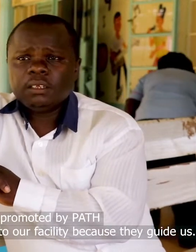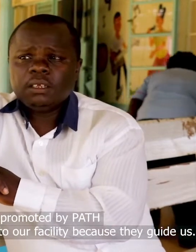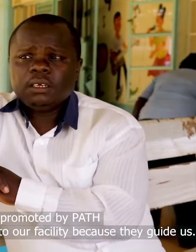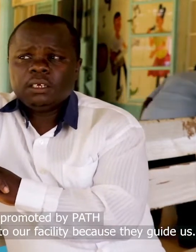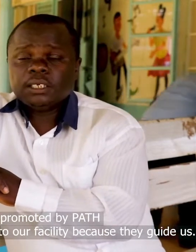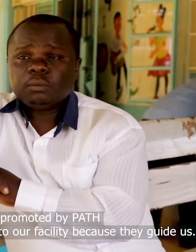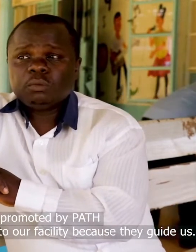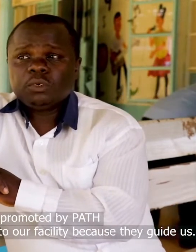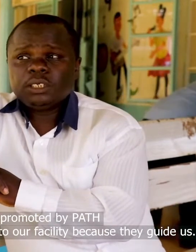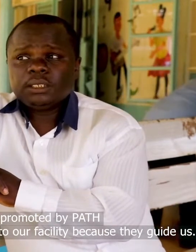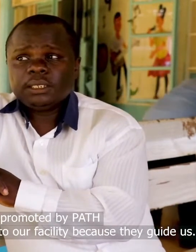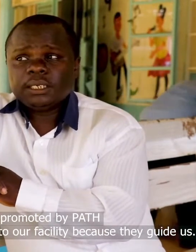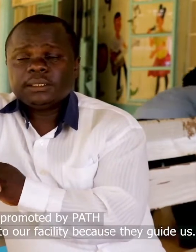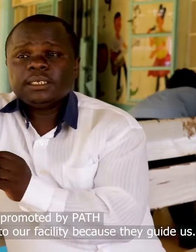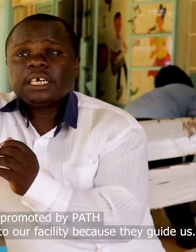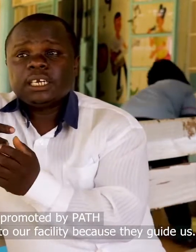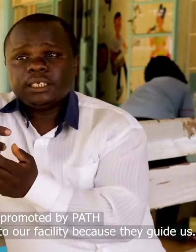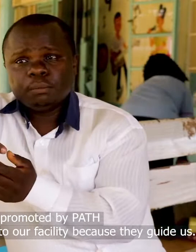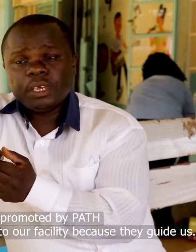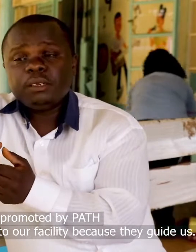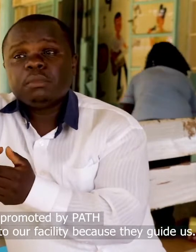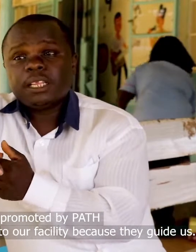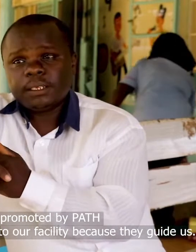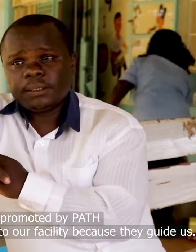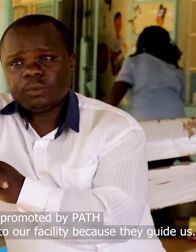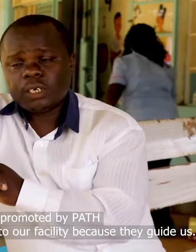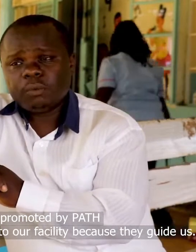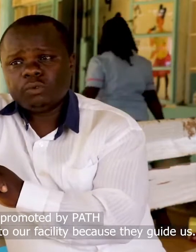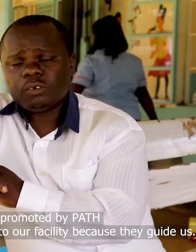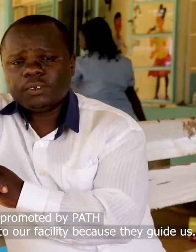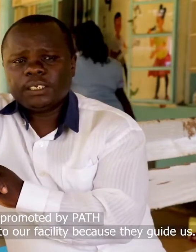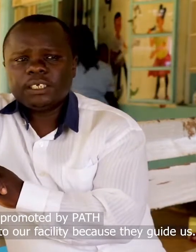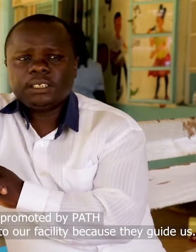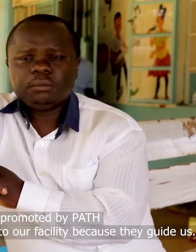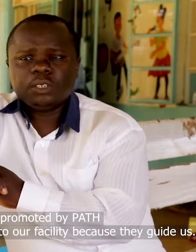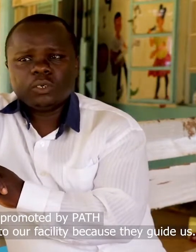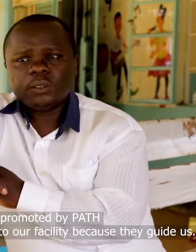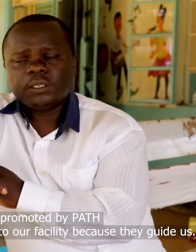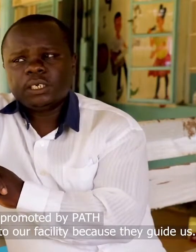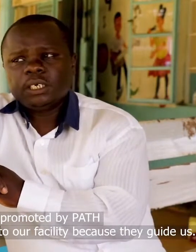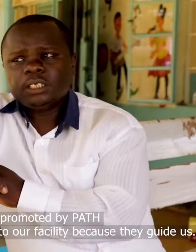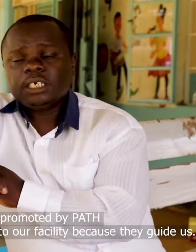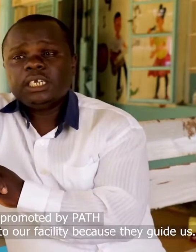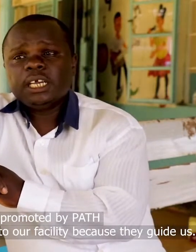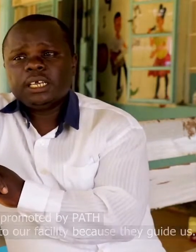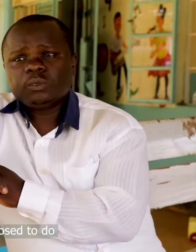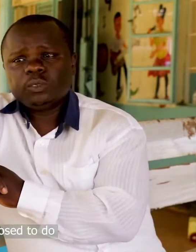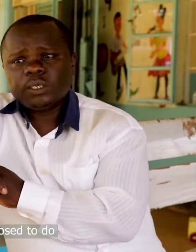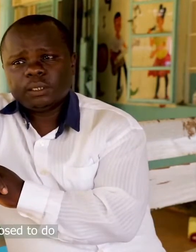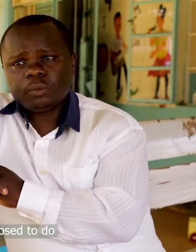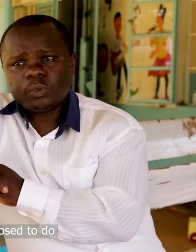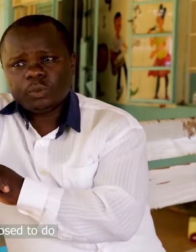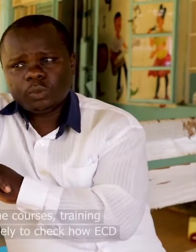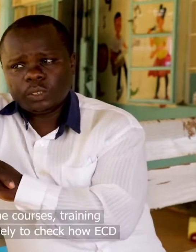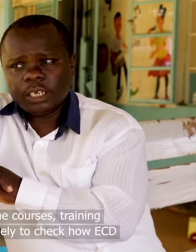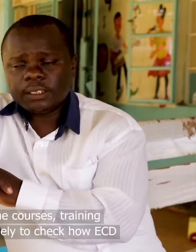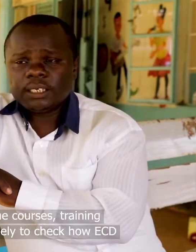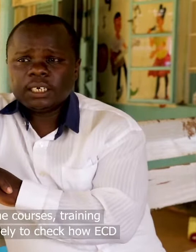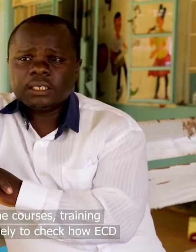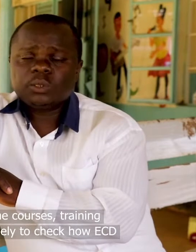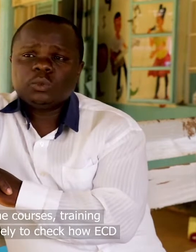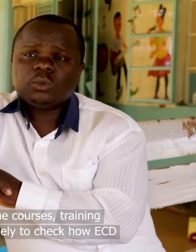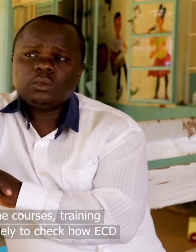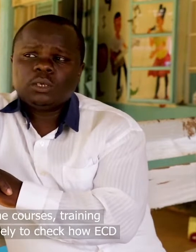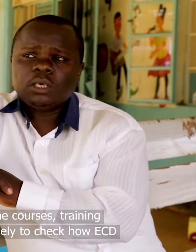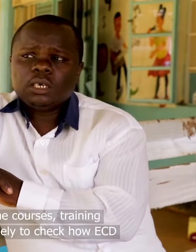BATH, it has encouraged many mothers to come to our facility because they guide us what we are supposed to do. They have